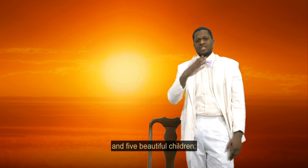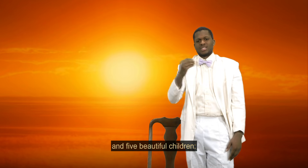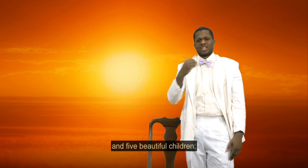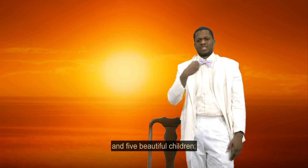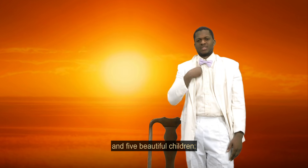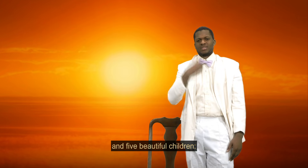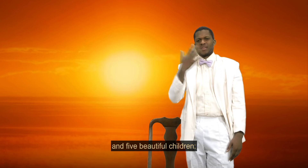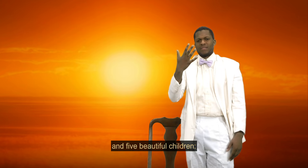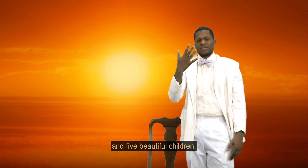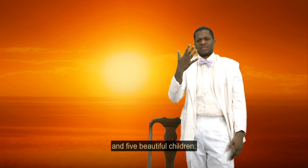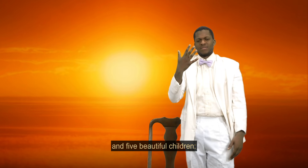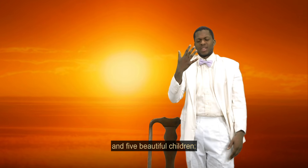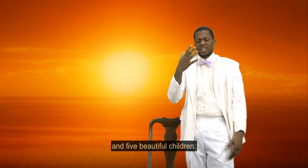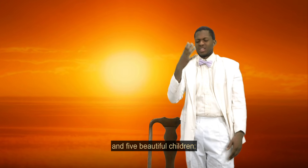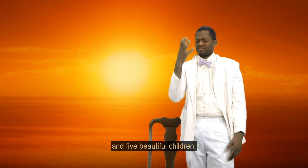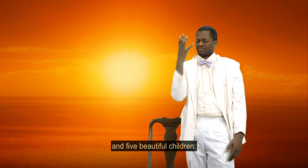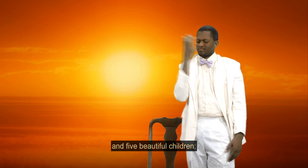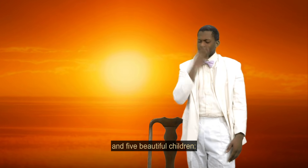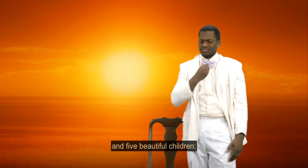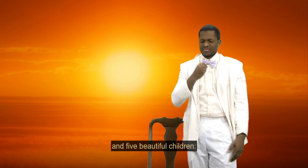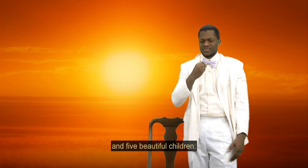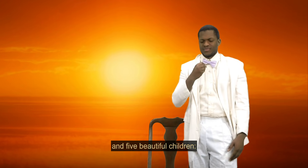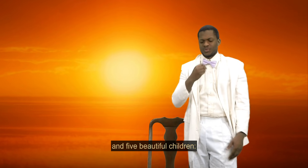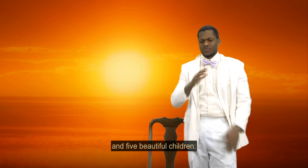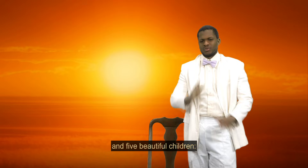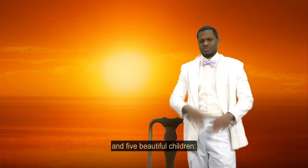and 5 beautiful children.